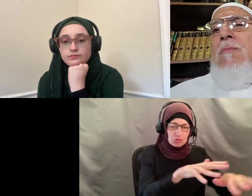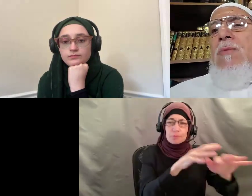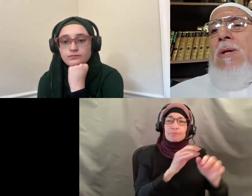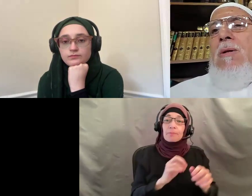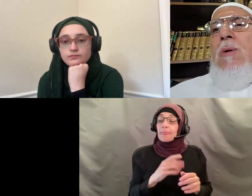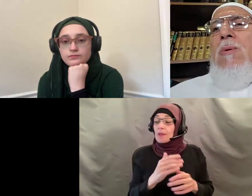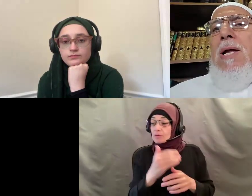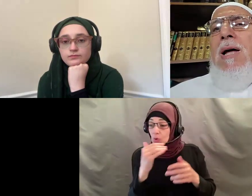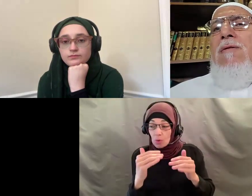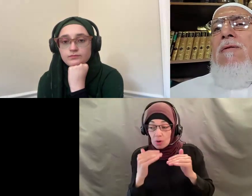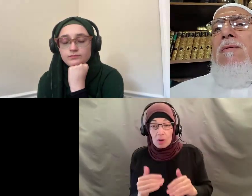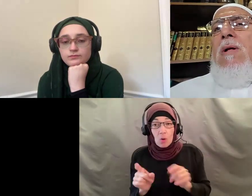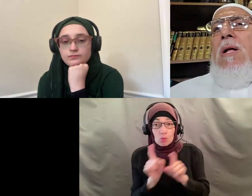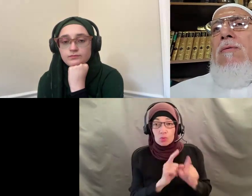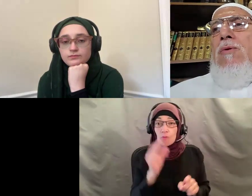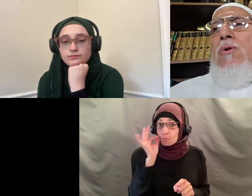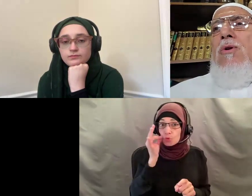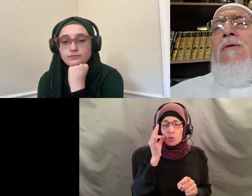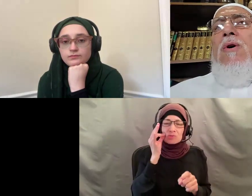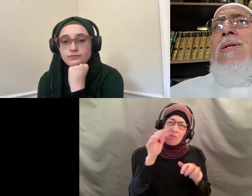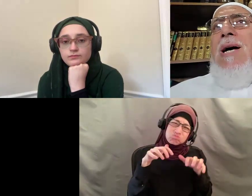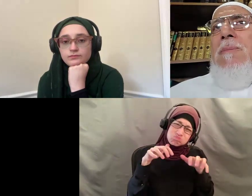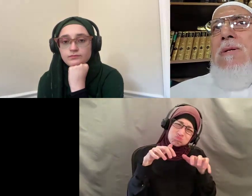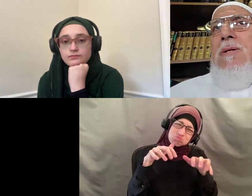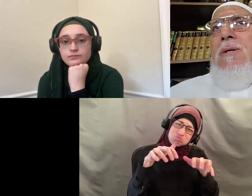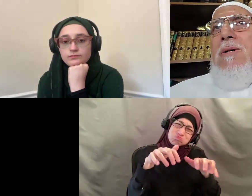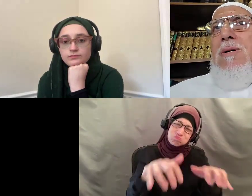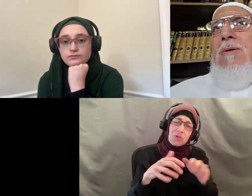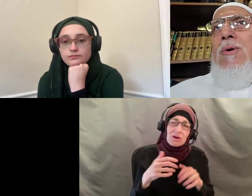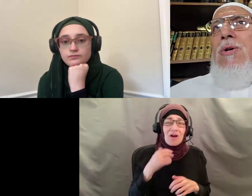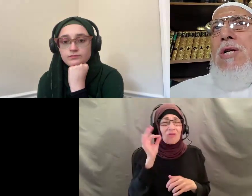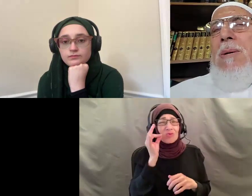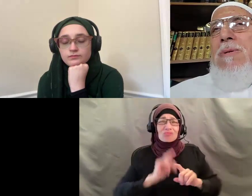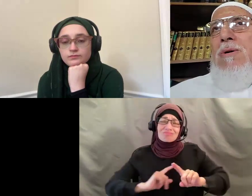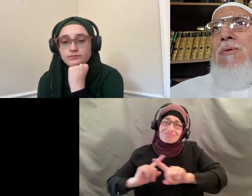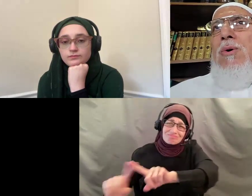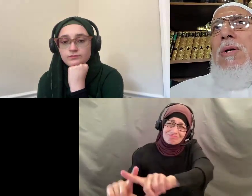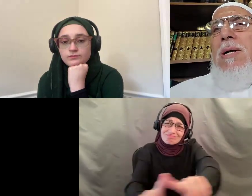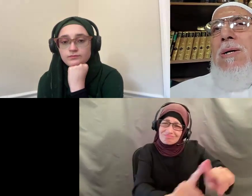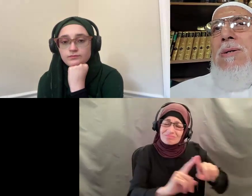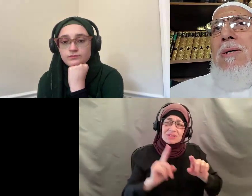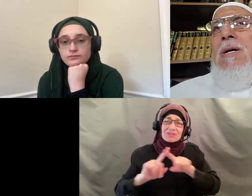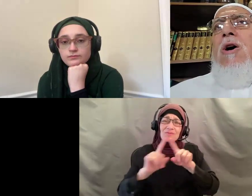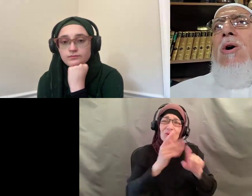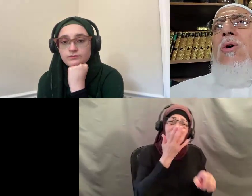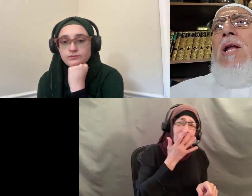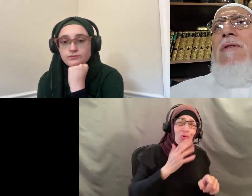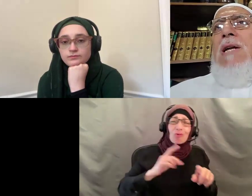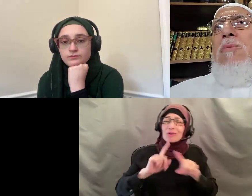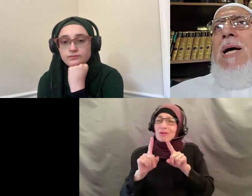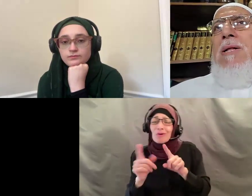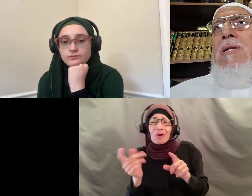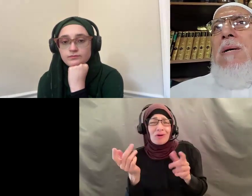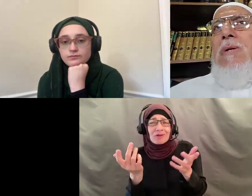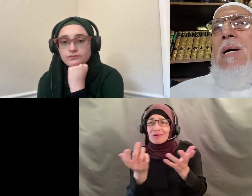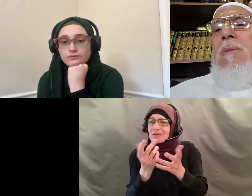means they will have fruits of all types, of all shapes, of all colors, all